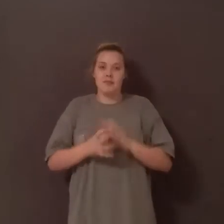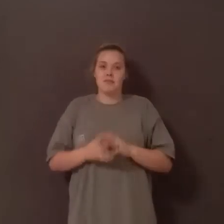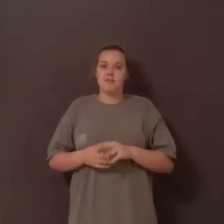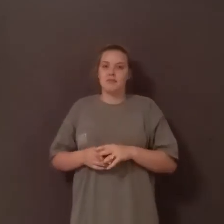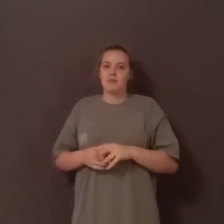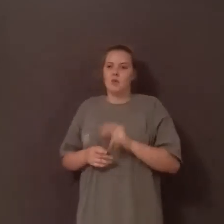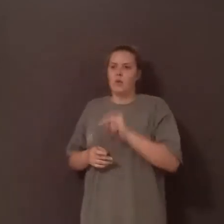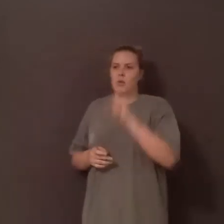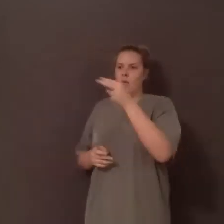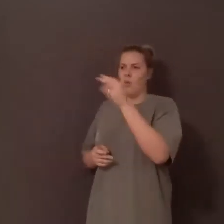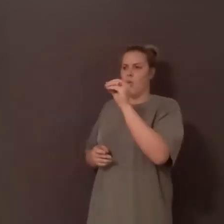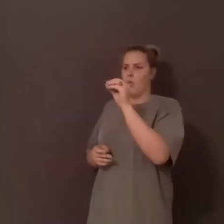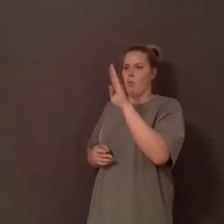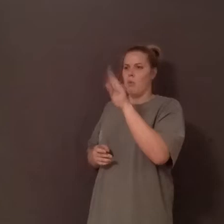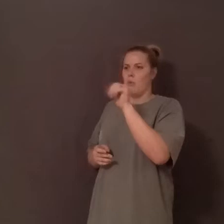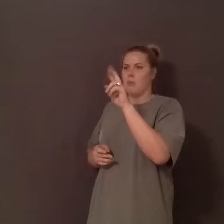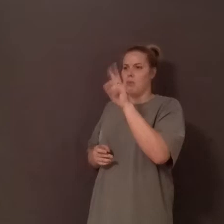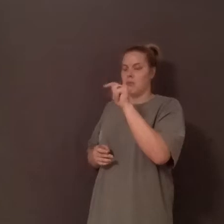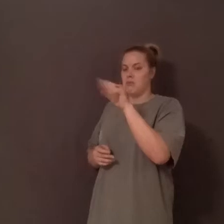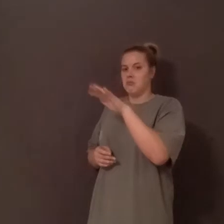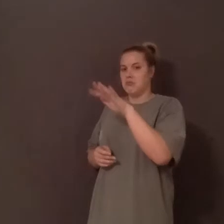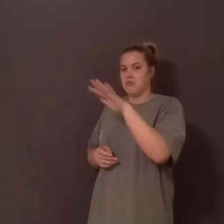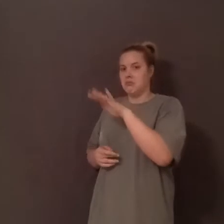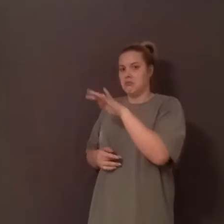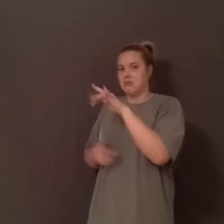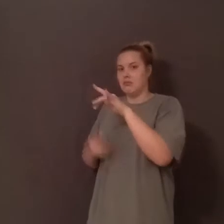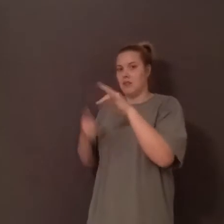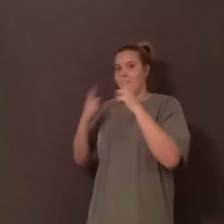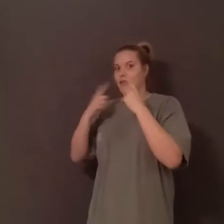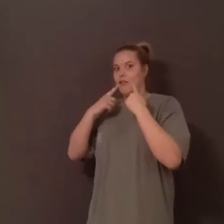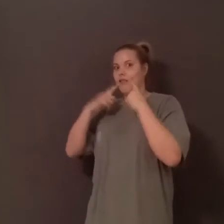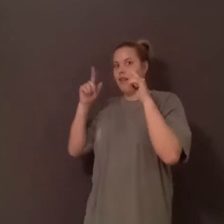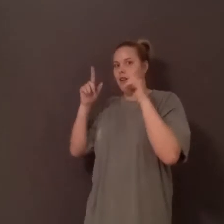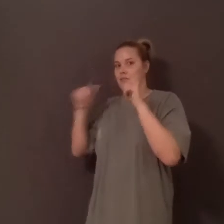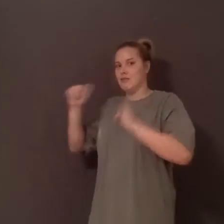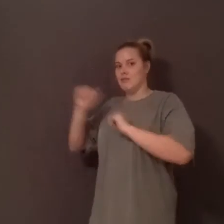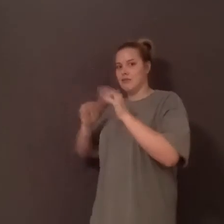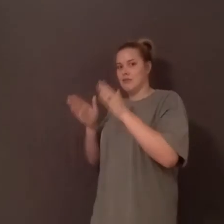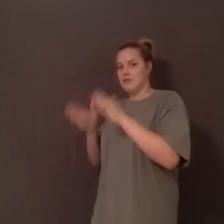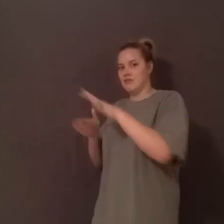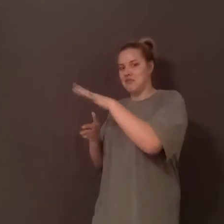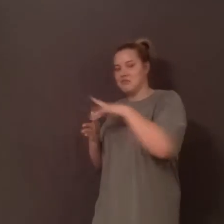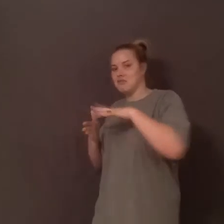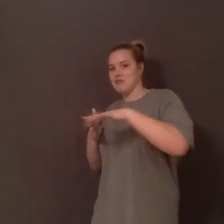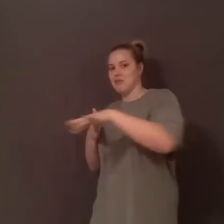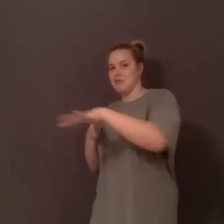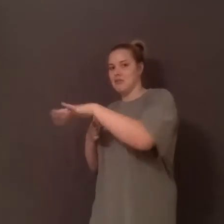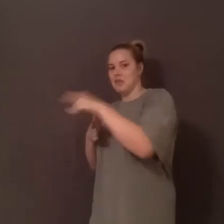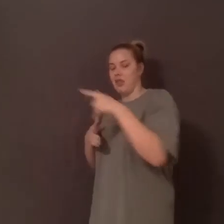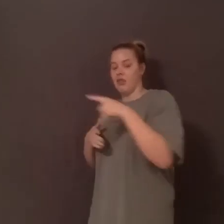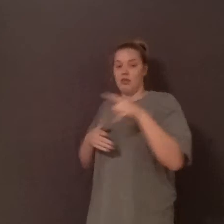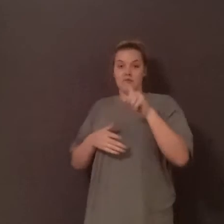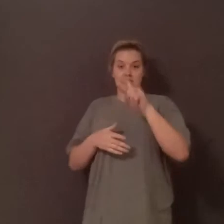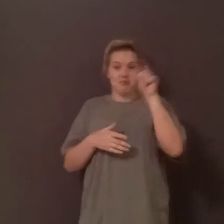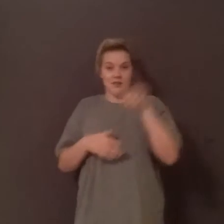Hobart, very close to the Celebrity Center. I'll be darned. And we've flown him in from Texas, where he now lives, and brought